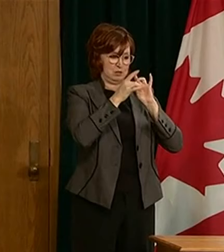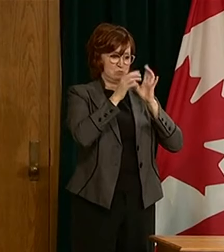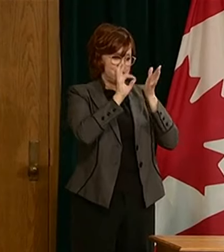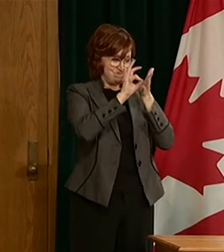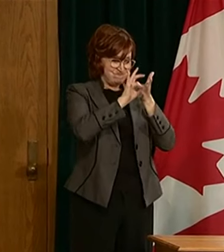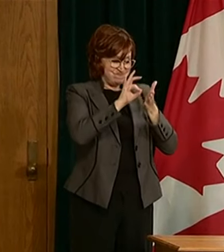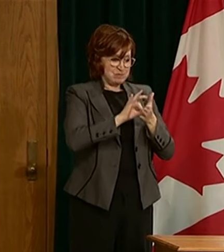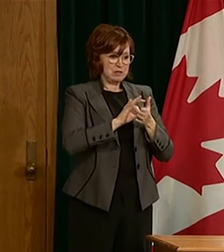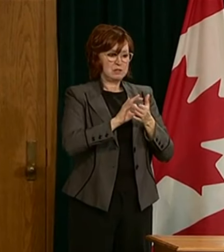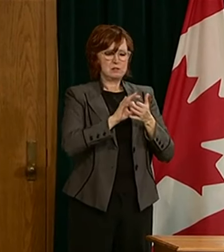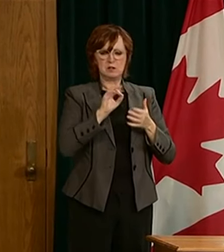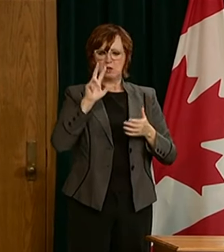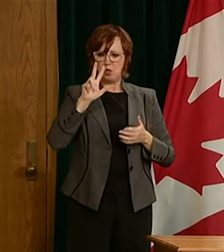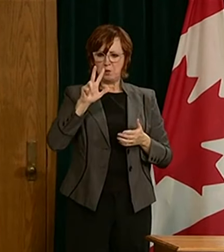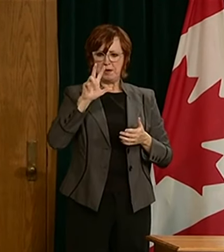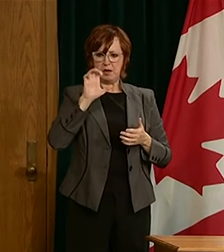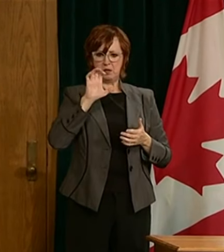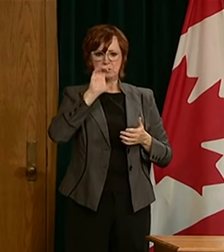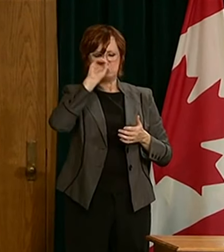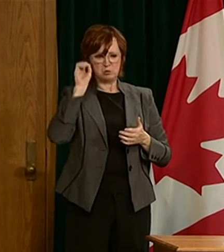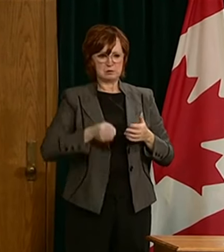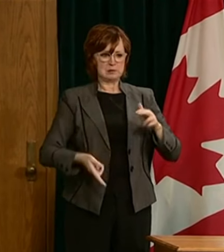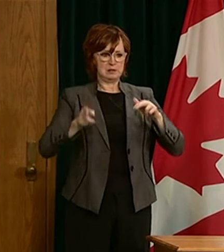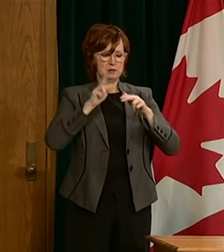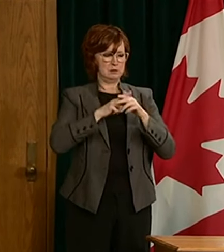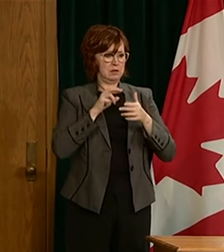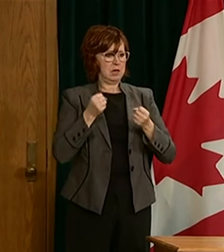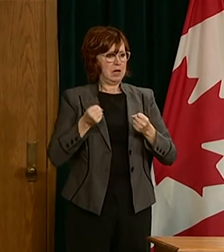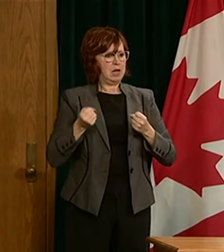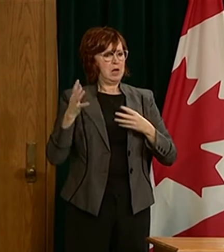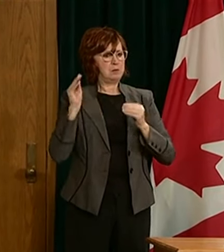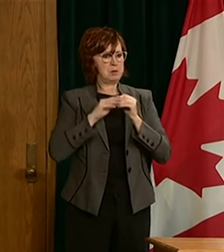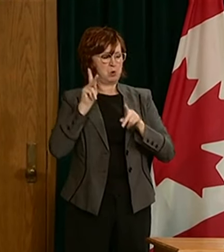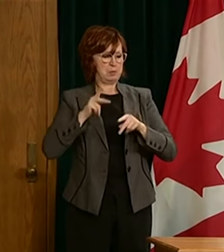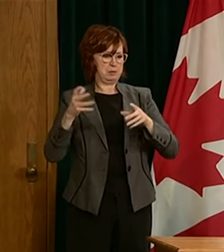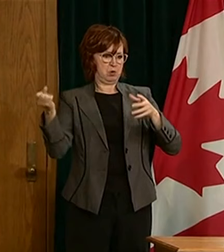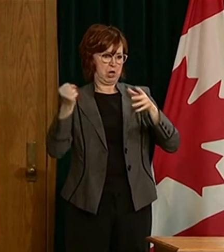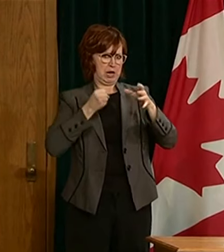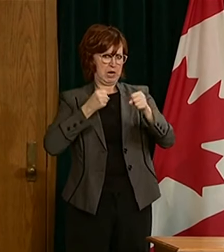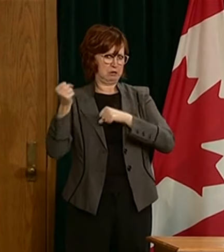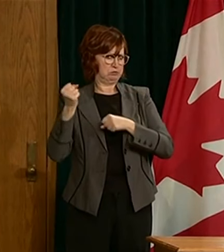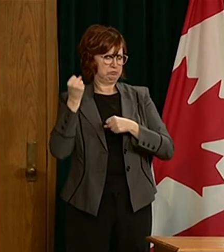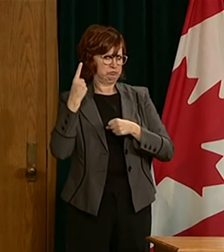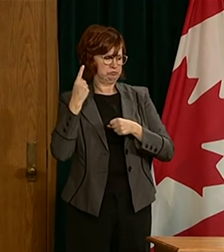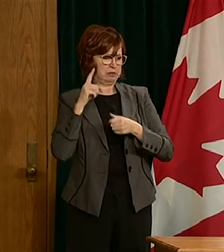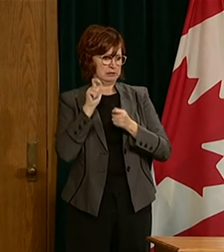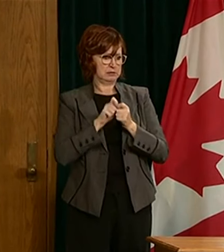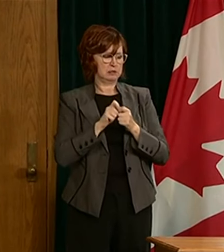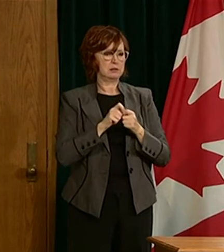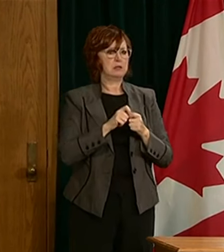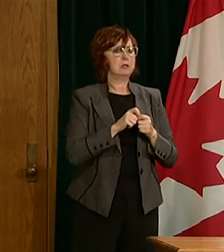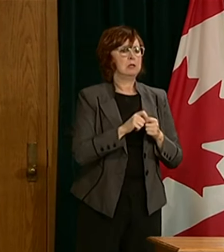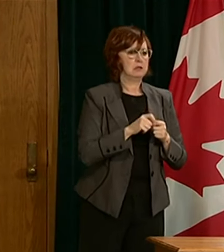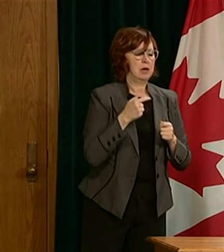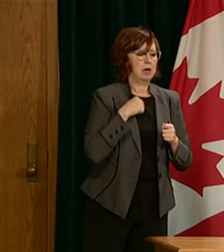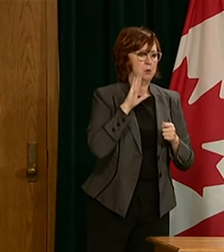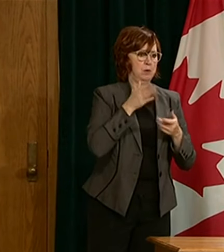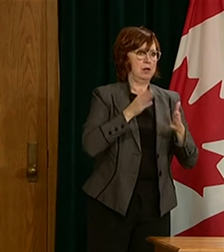of actual people doing contact tracing? So I'm going to turn that over to Julie, but I just want to clarify is we already